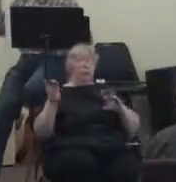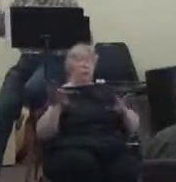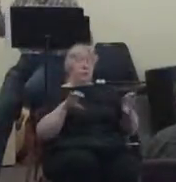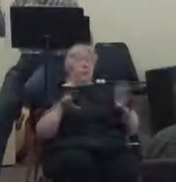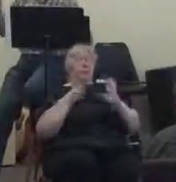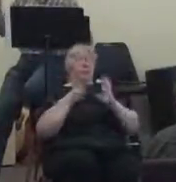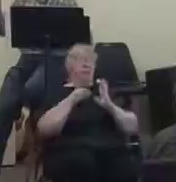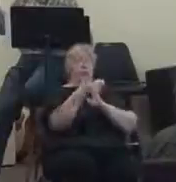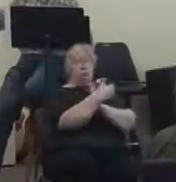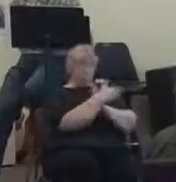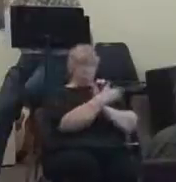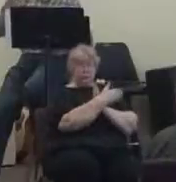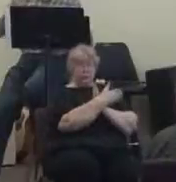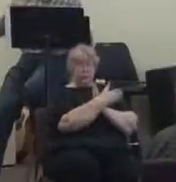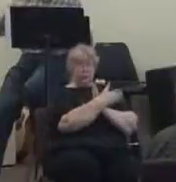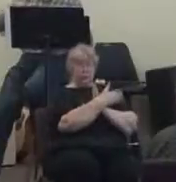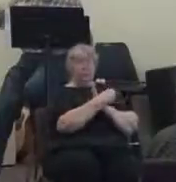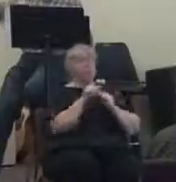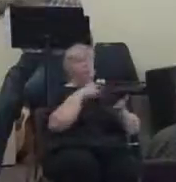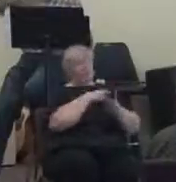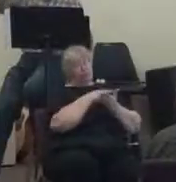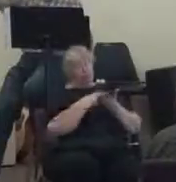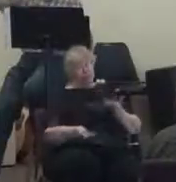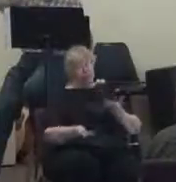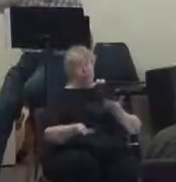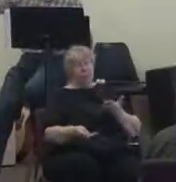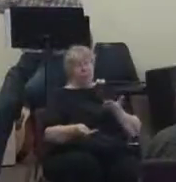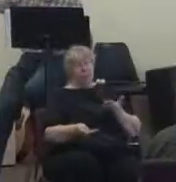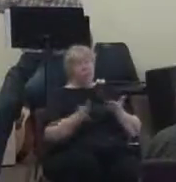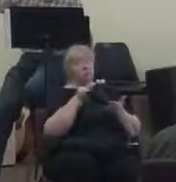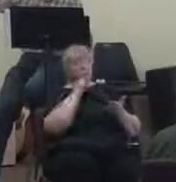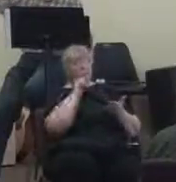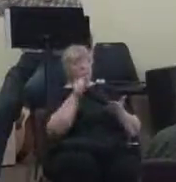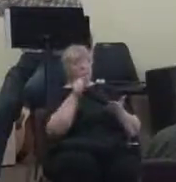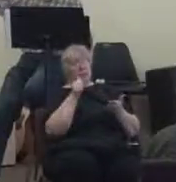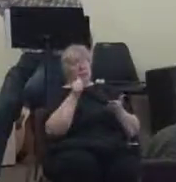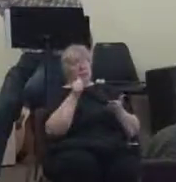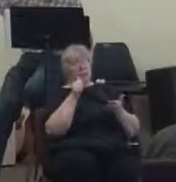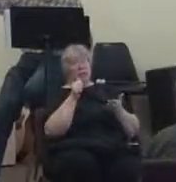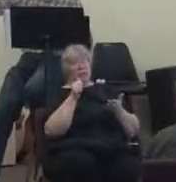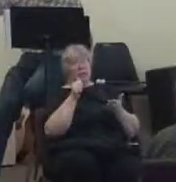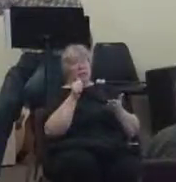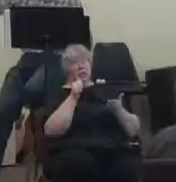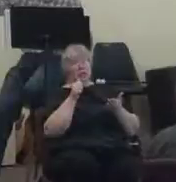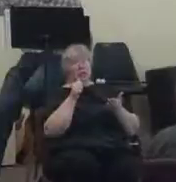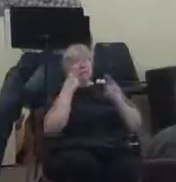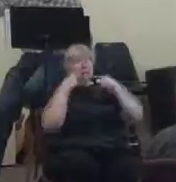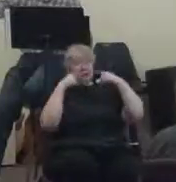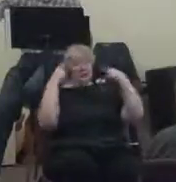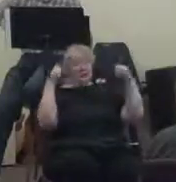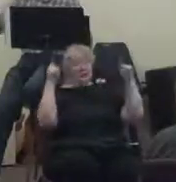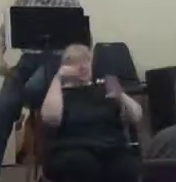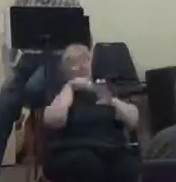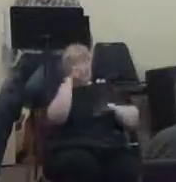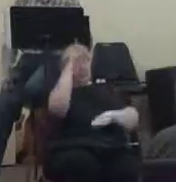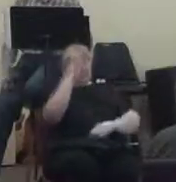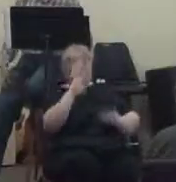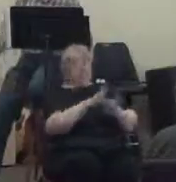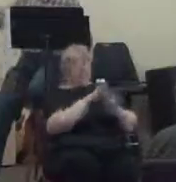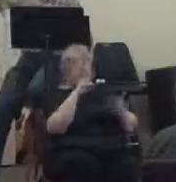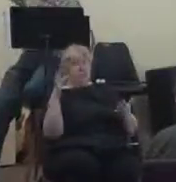short of the glory of God. The scripture says every one of us has fallen short of the glory of